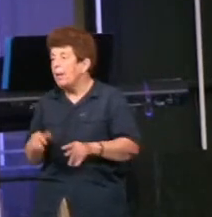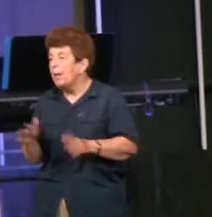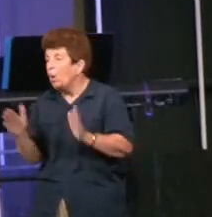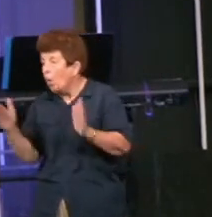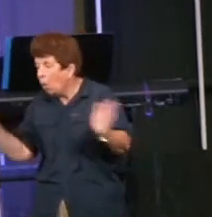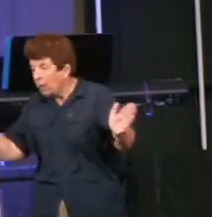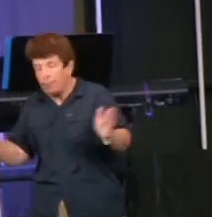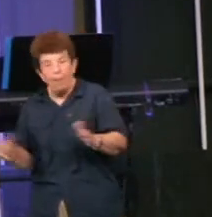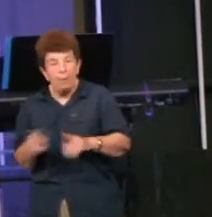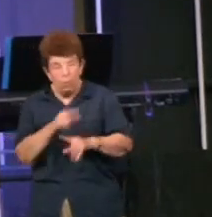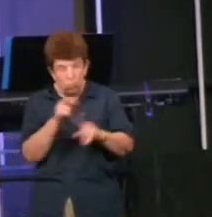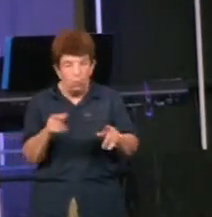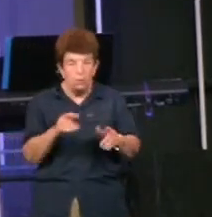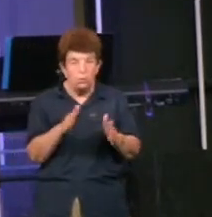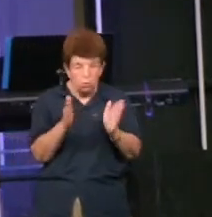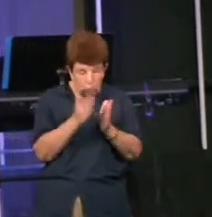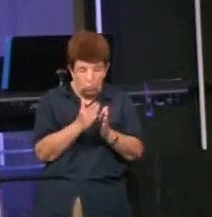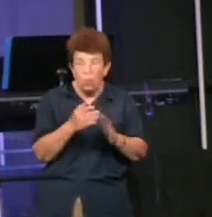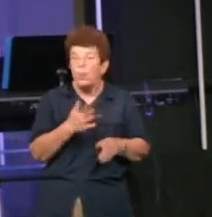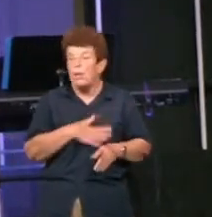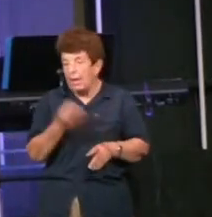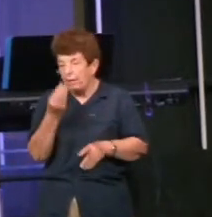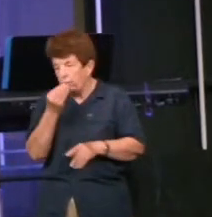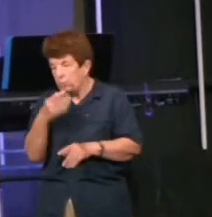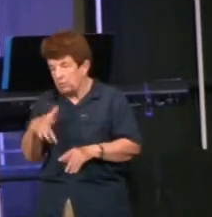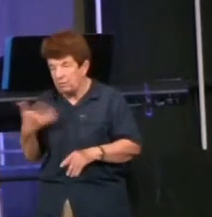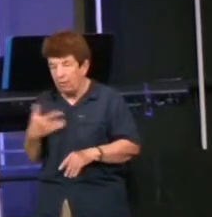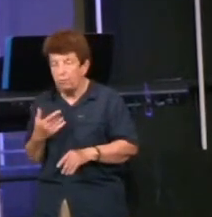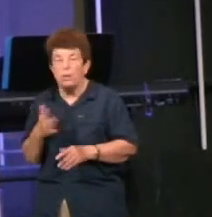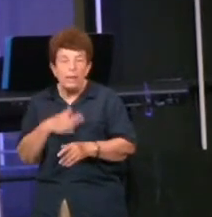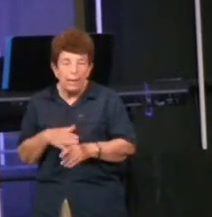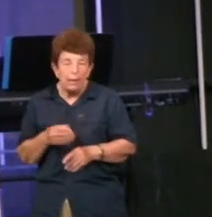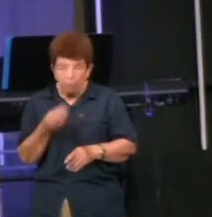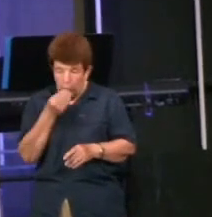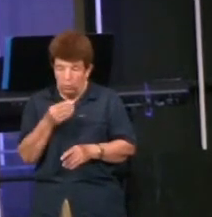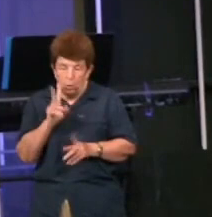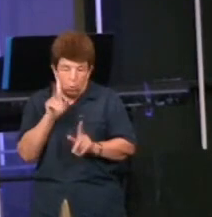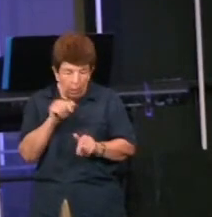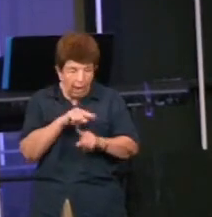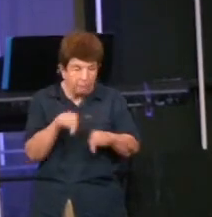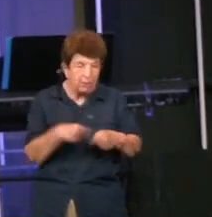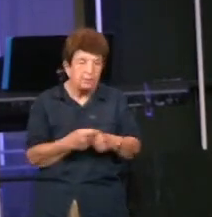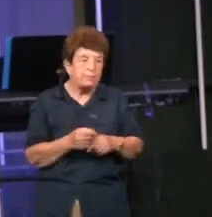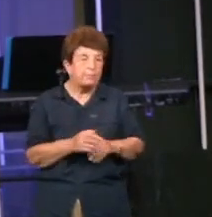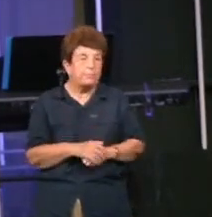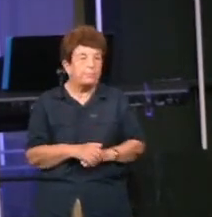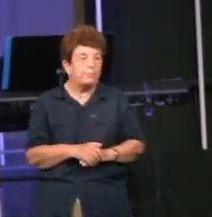shorter. The reality is we need food to survive, we need food to sustain us.